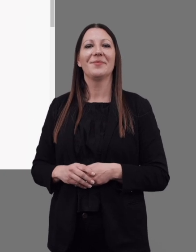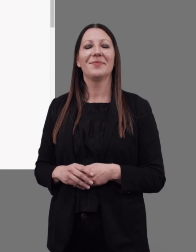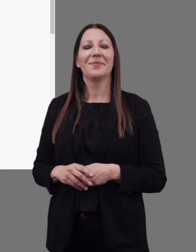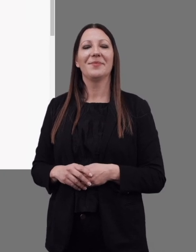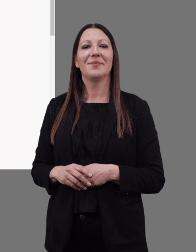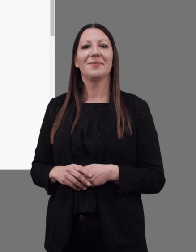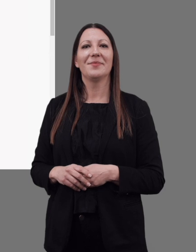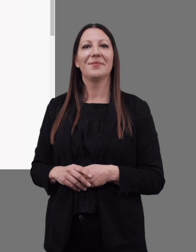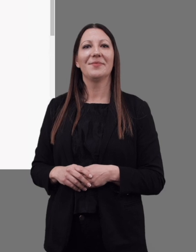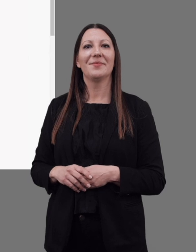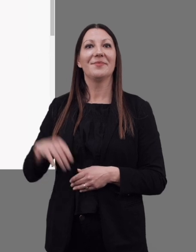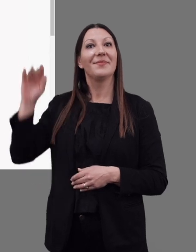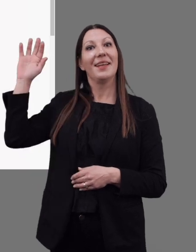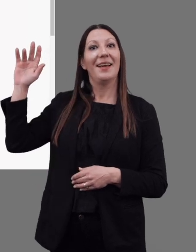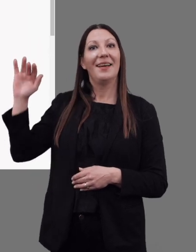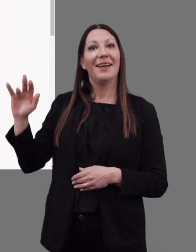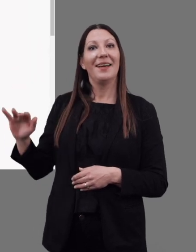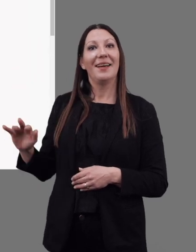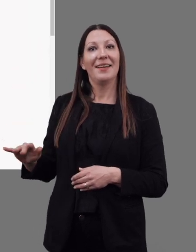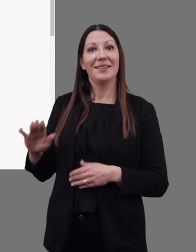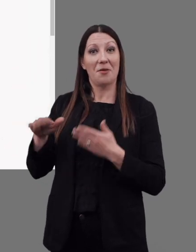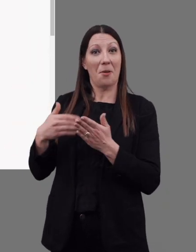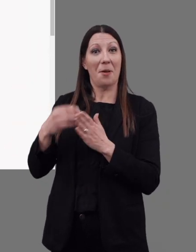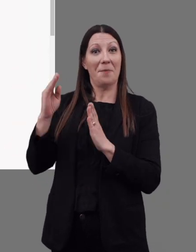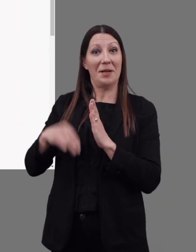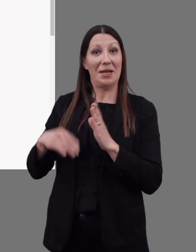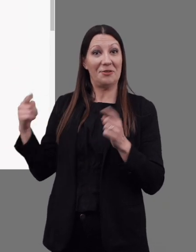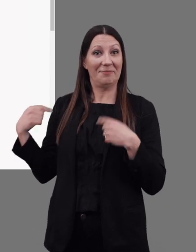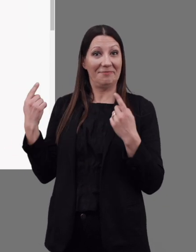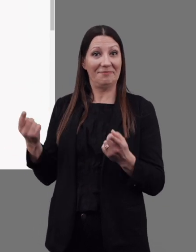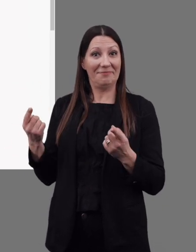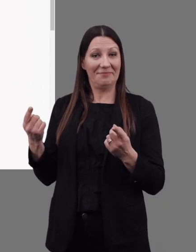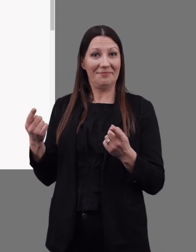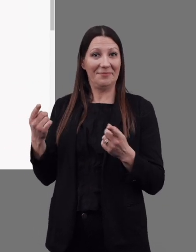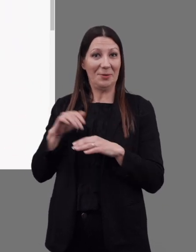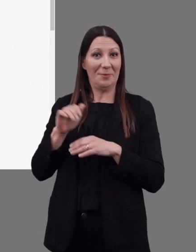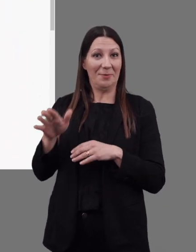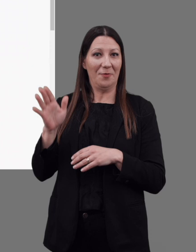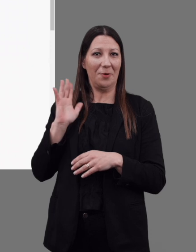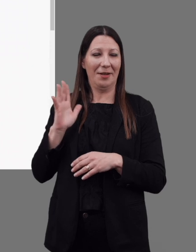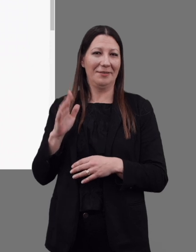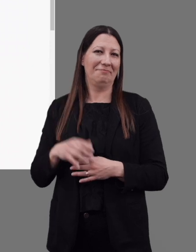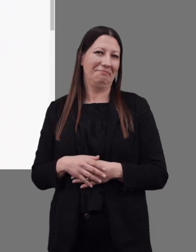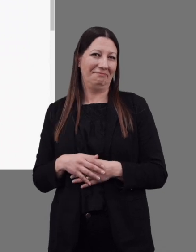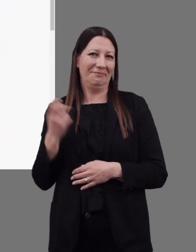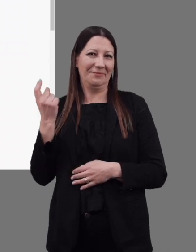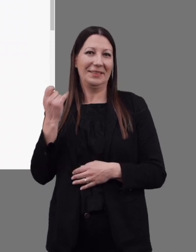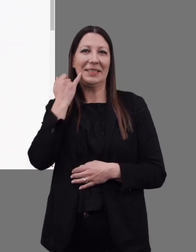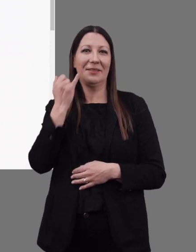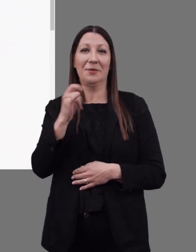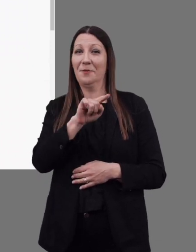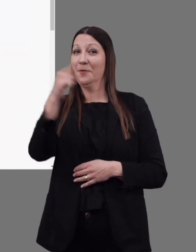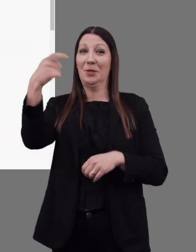have a list of all of the applications you have already started or submitted. Now, in your case, if this is your first